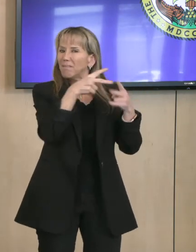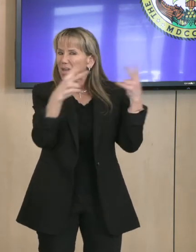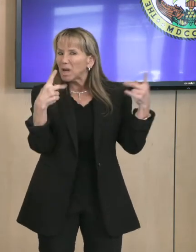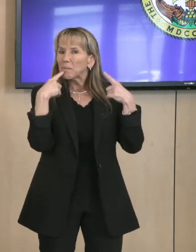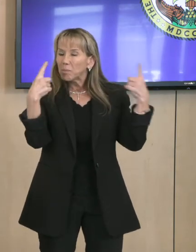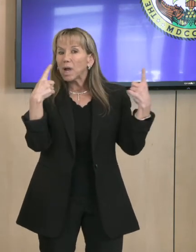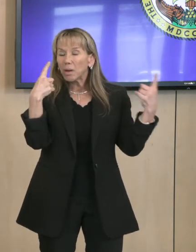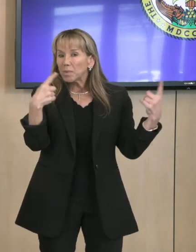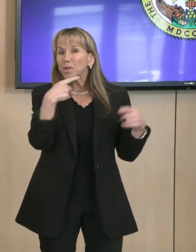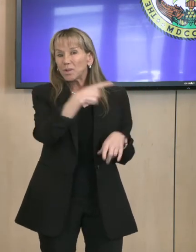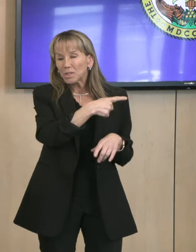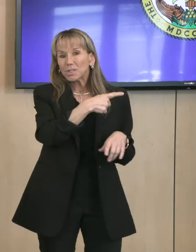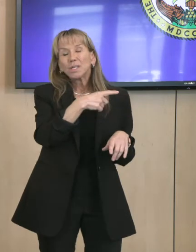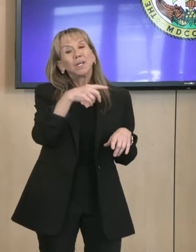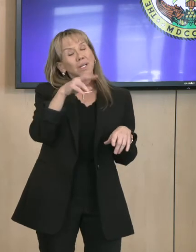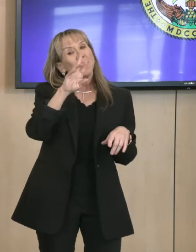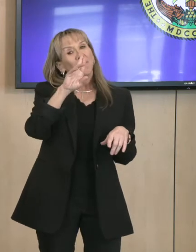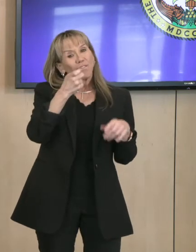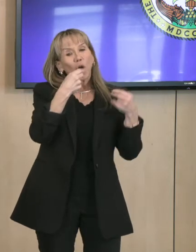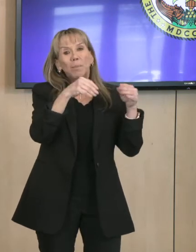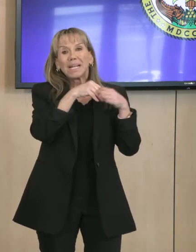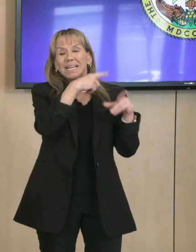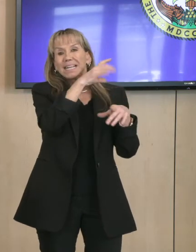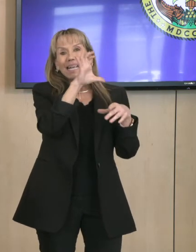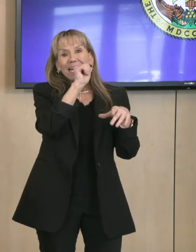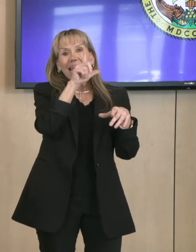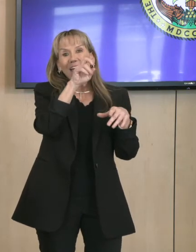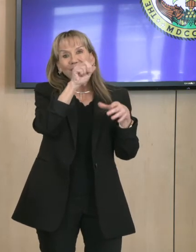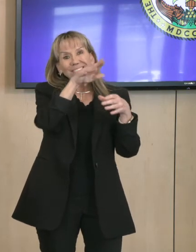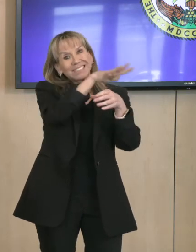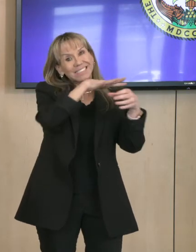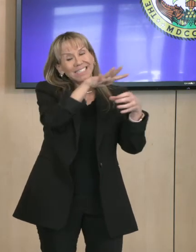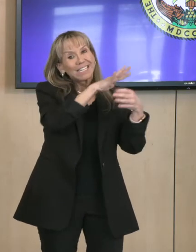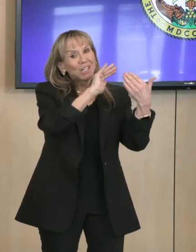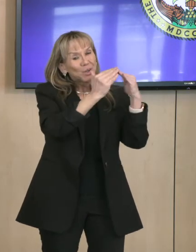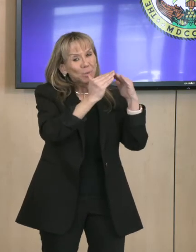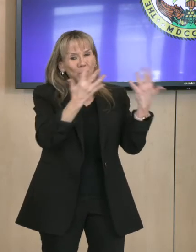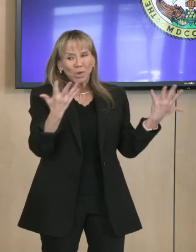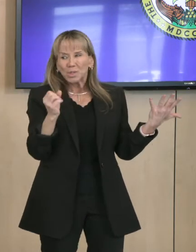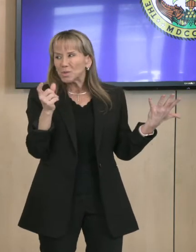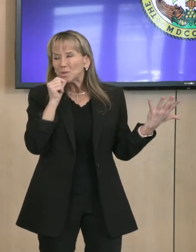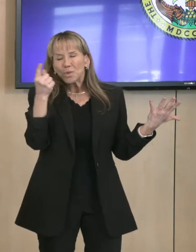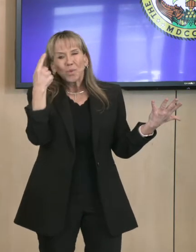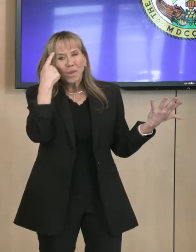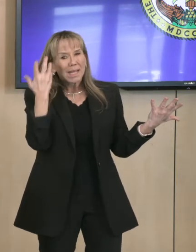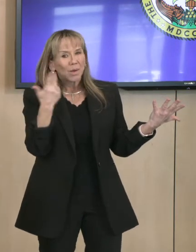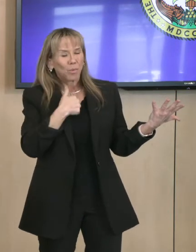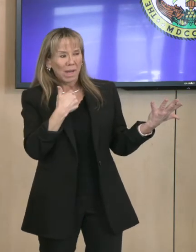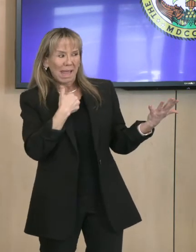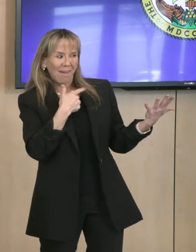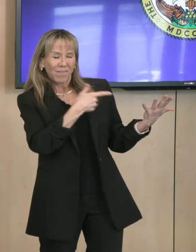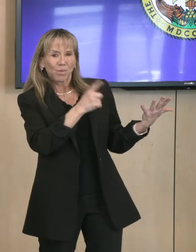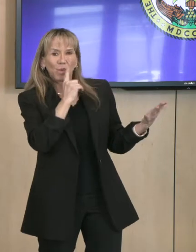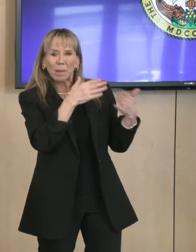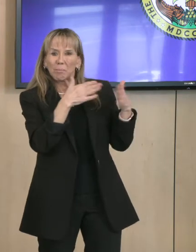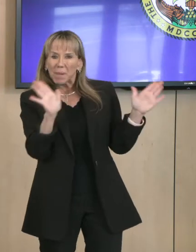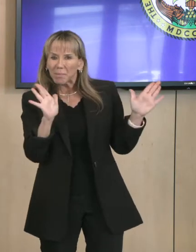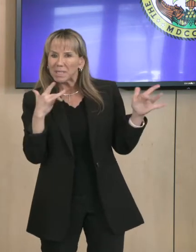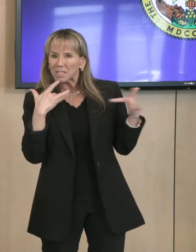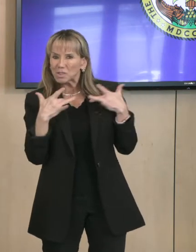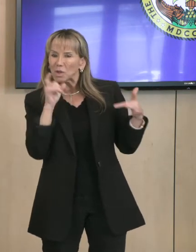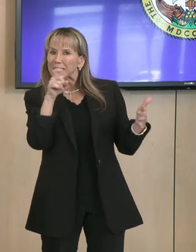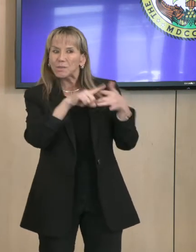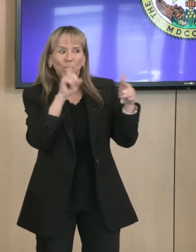Cajon's Chaldean community. Wouldn't there be a public safety concern and a need to